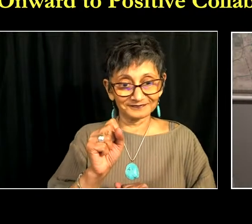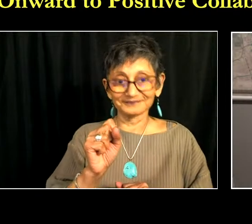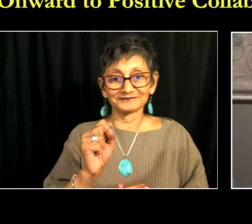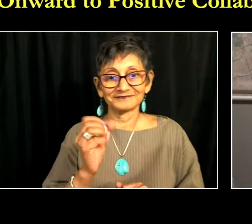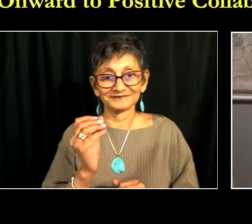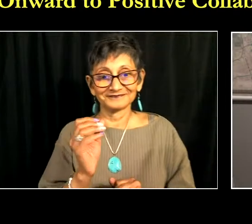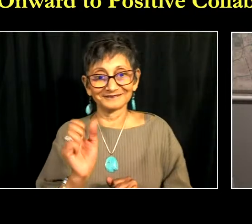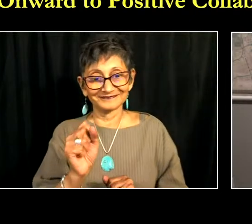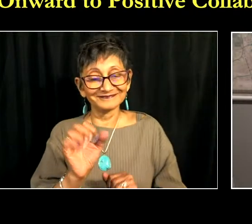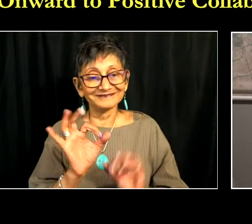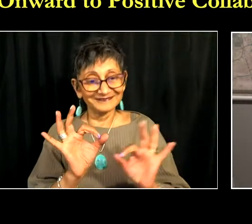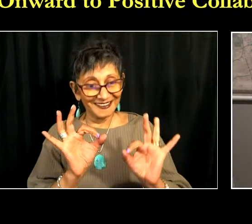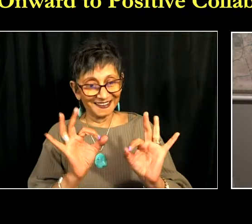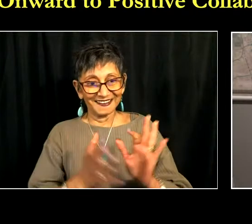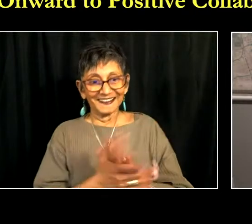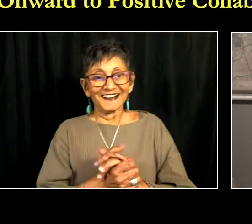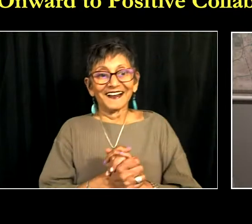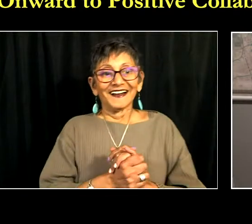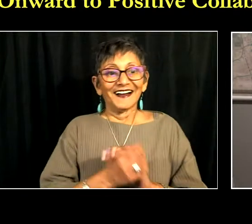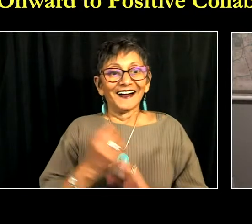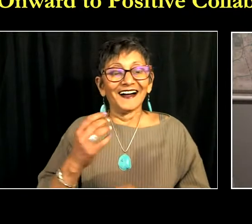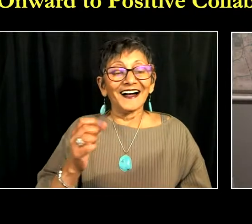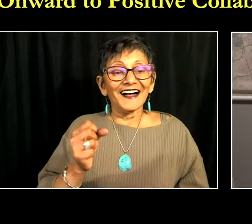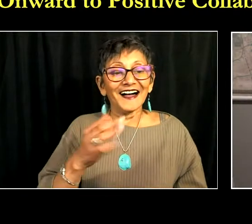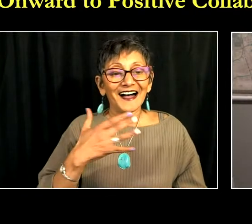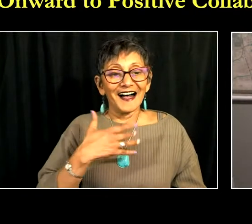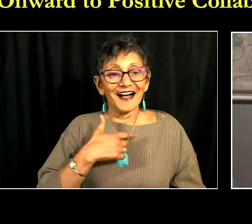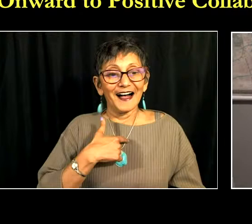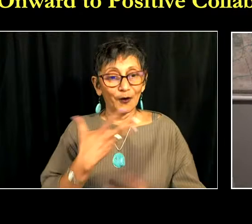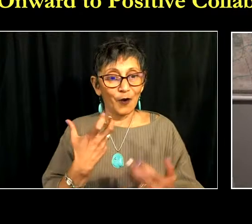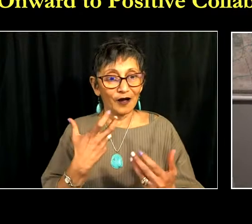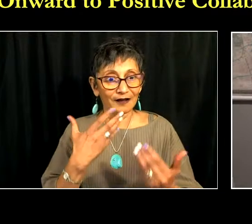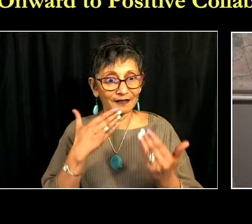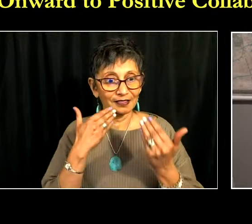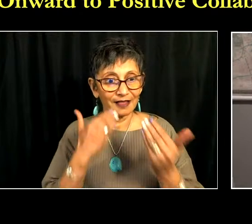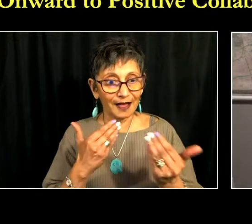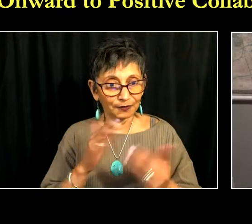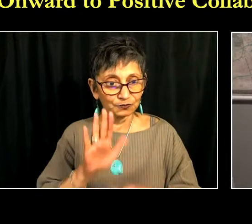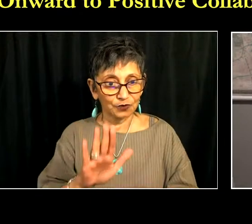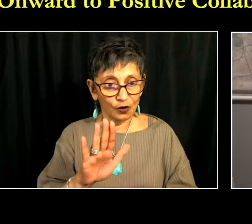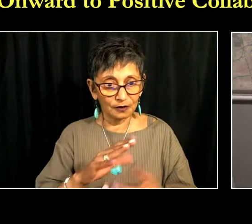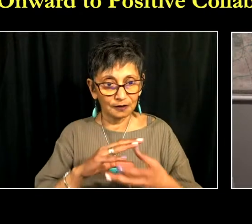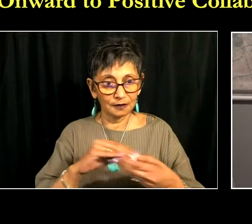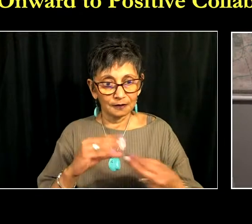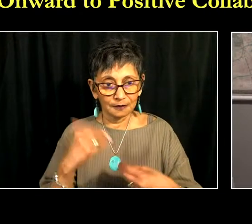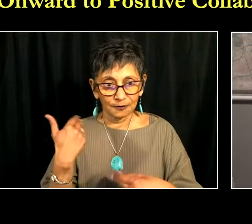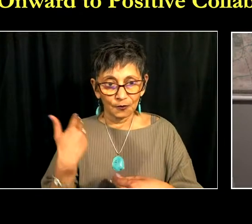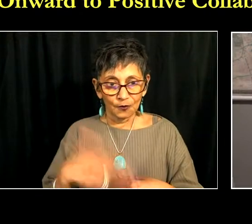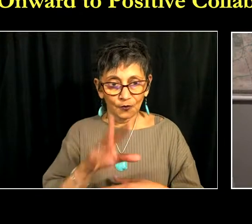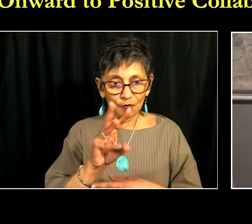Yeah, interpreter said she's going. We're good. We're good. We just want to check in with her because I couldn't see her while I was presenting.